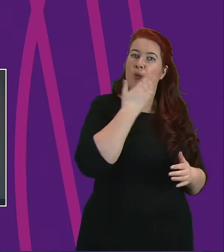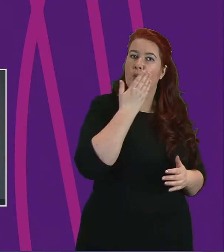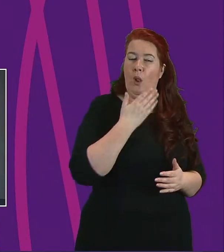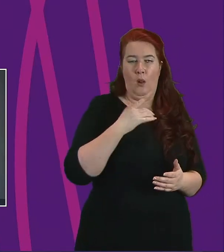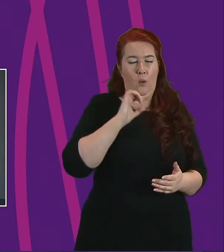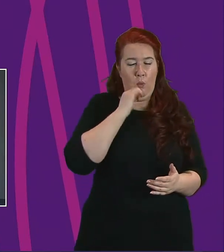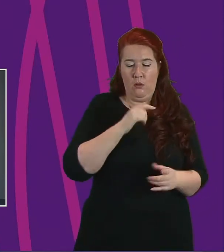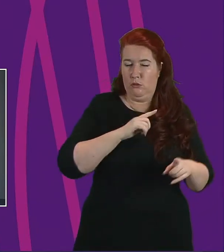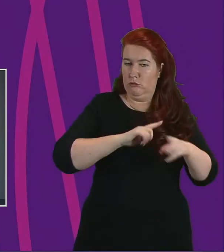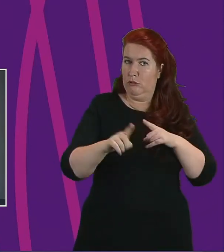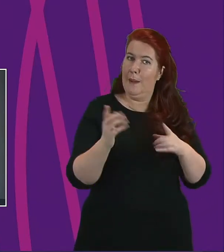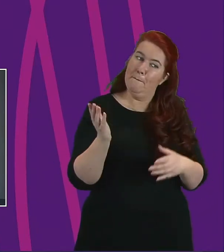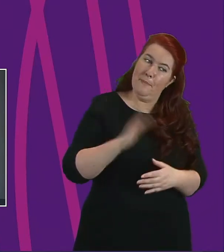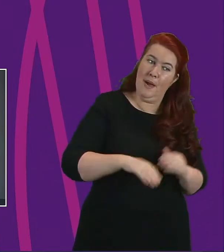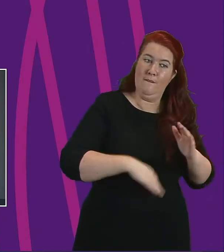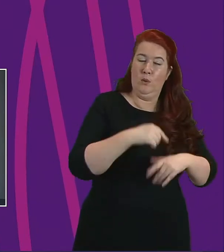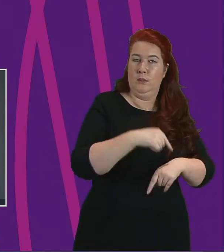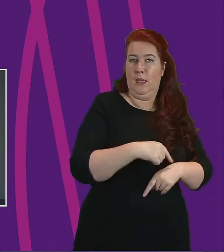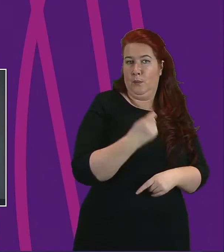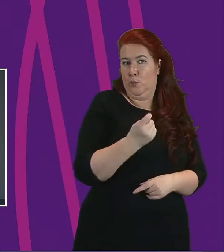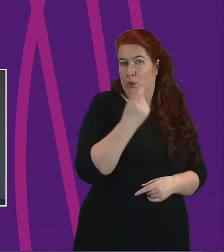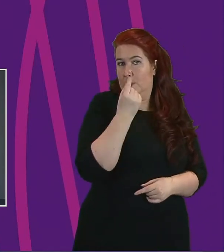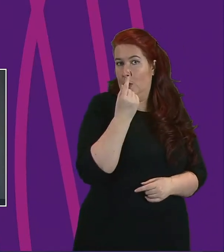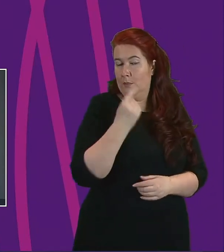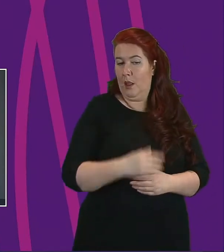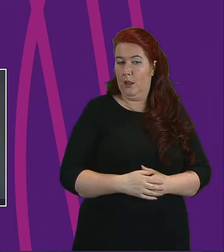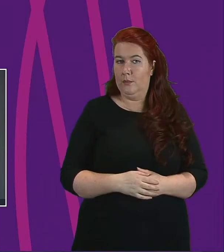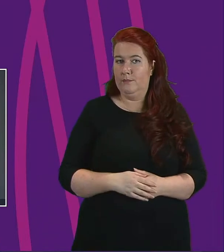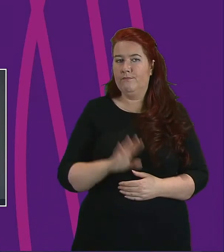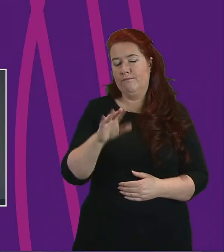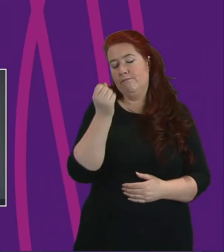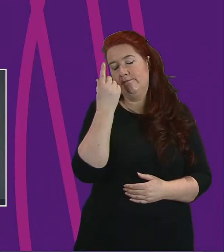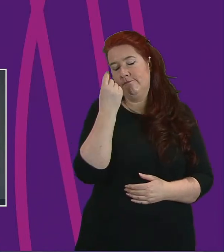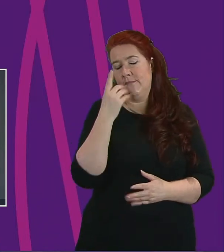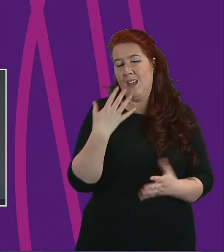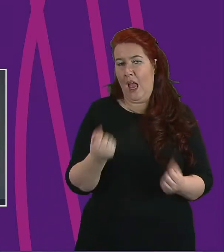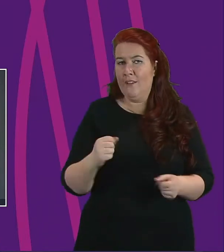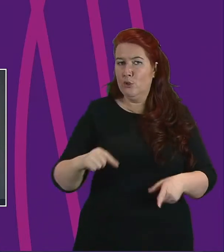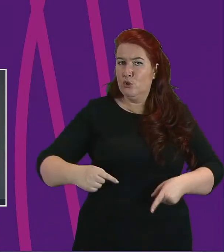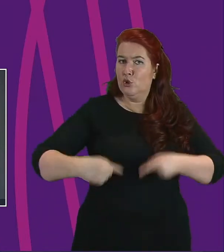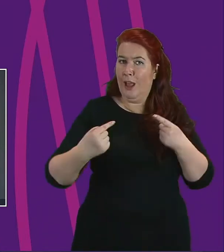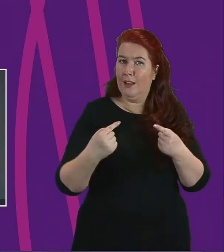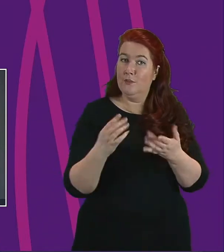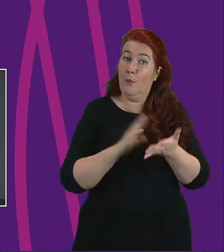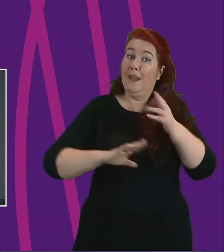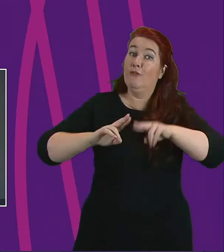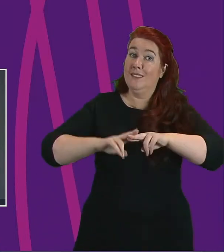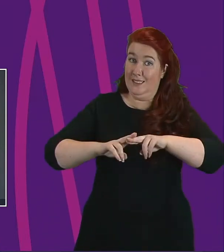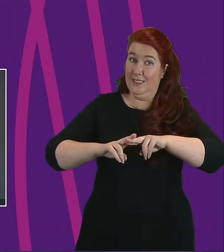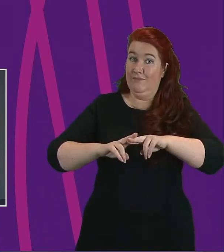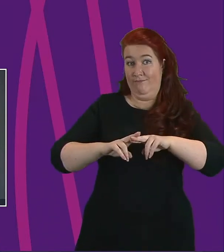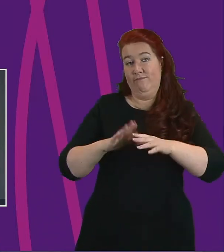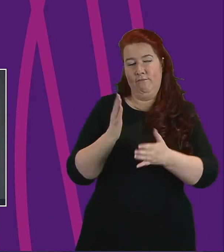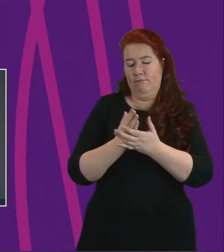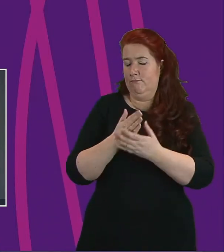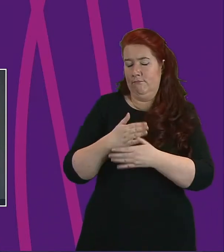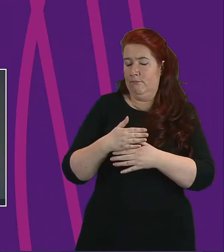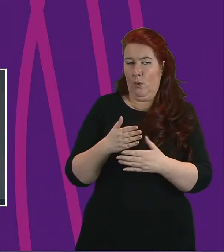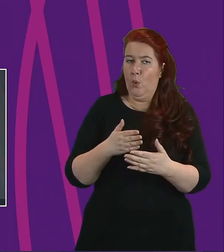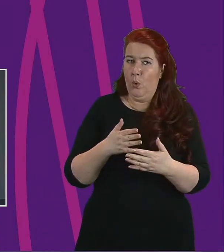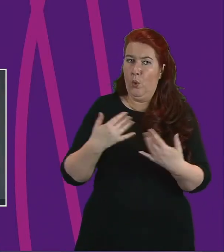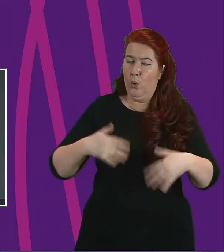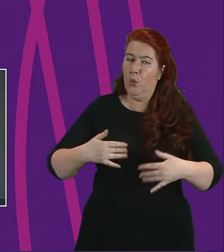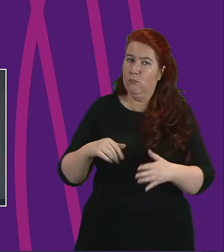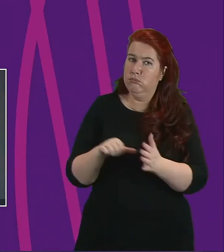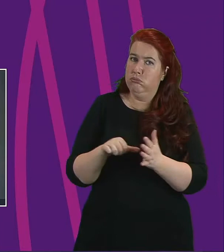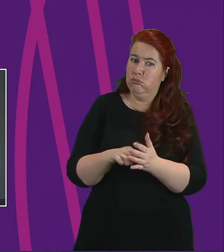earliest possible opportunity. I recognise the challenges that are posed for parents in all of this, but Mr Green